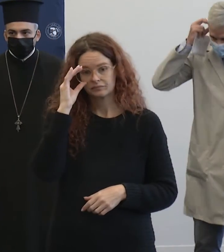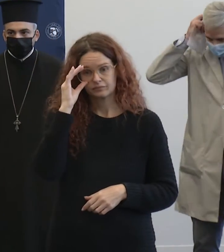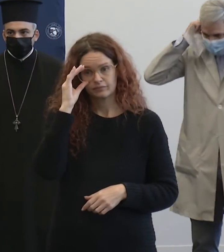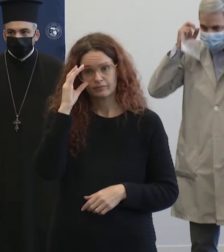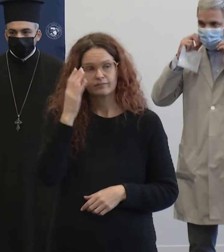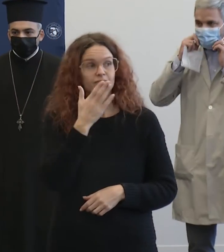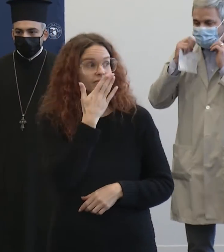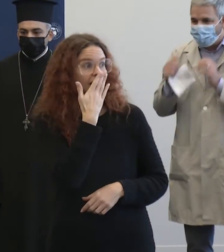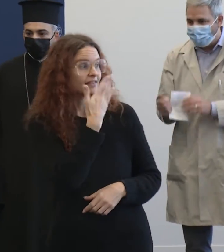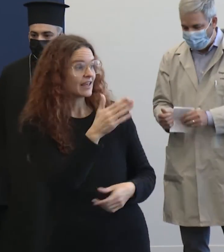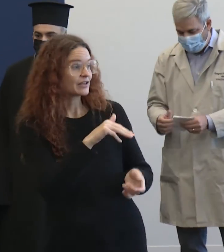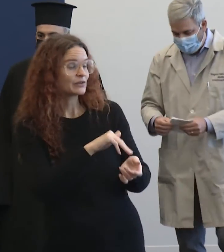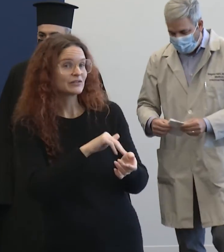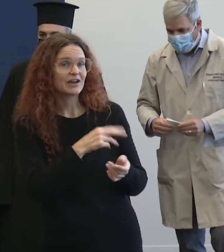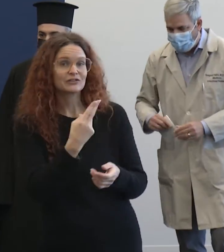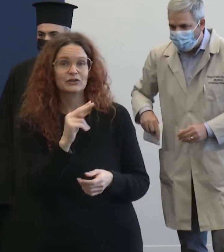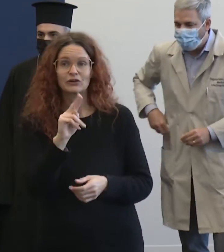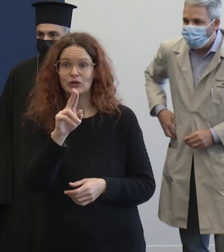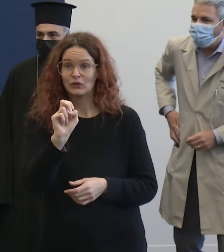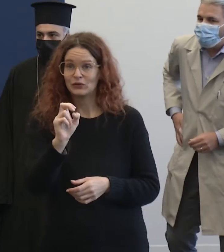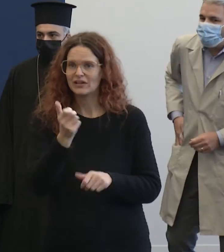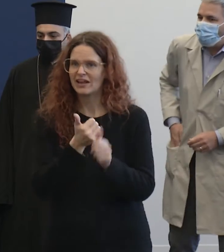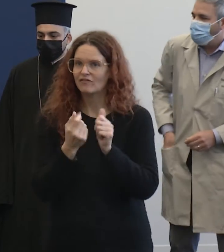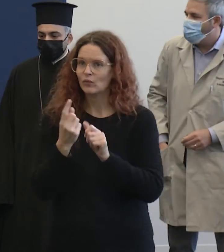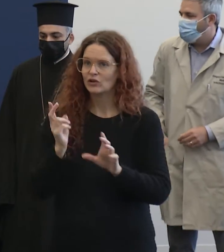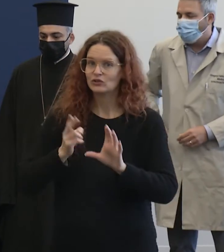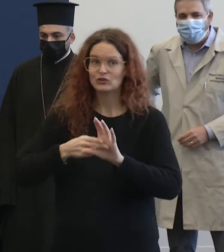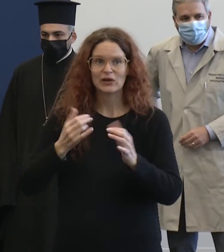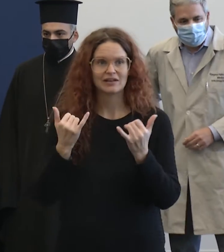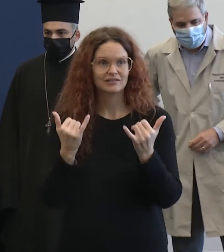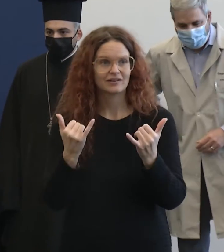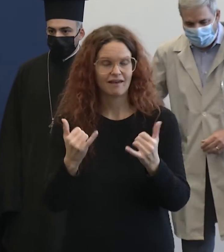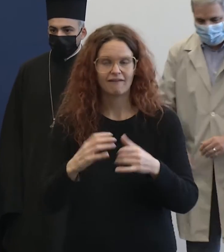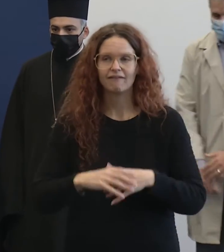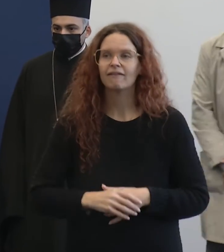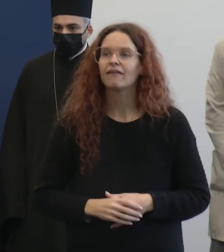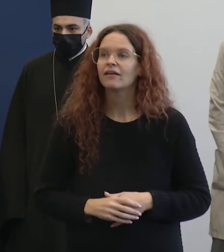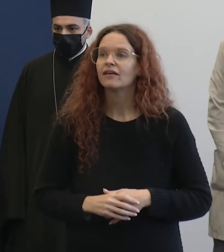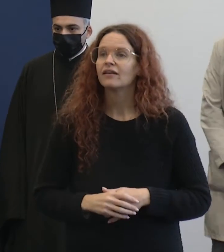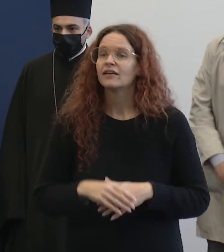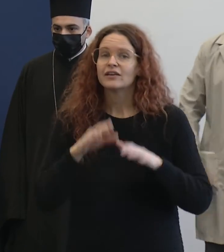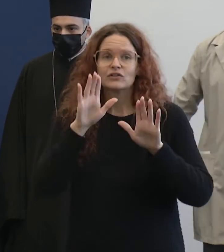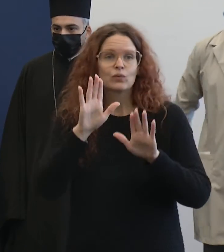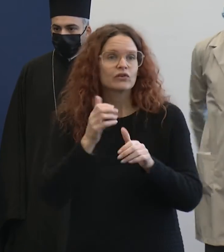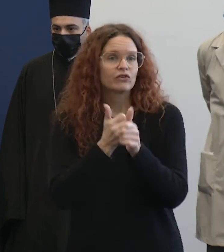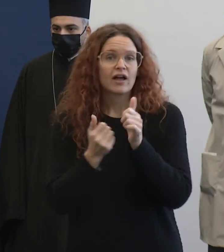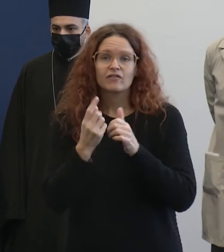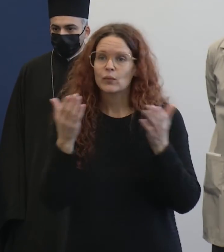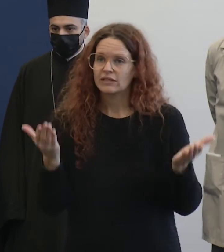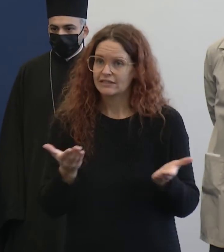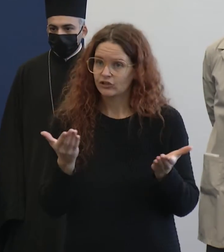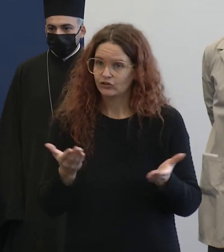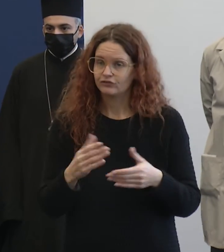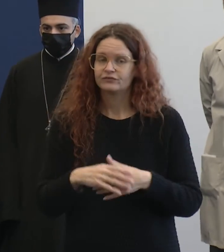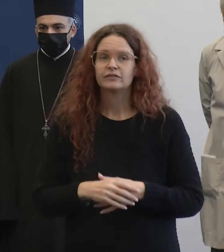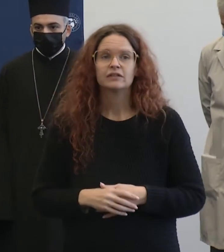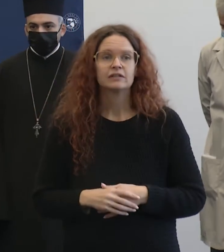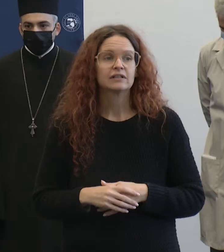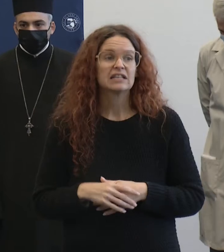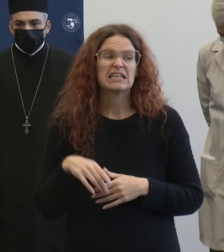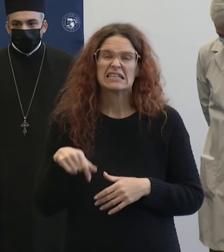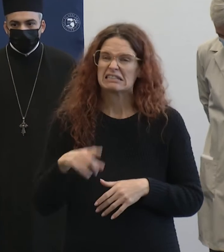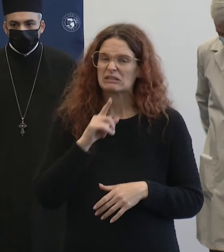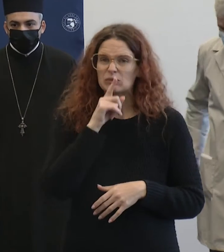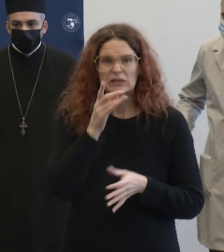Yeah, thank you, Dr. Hune, and everybody else that has joined us today. So wonderful to have you all here for this